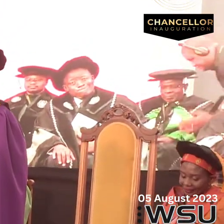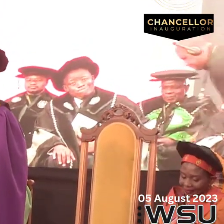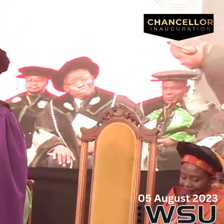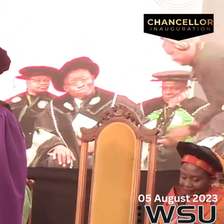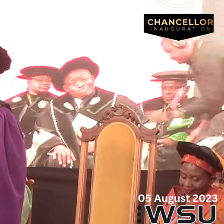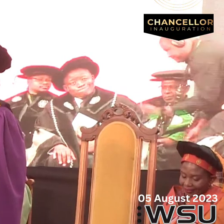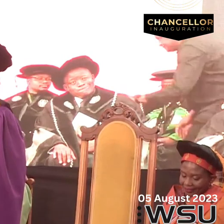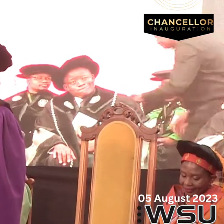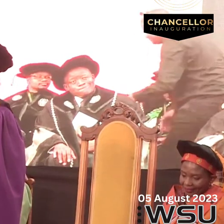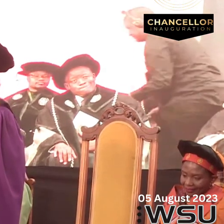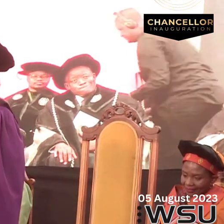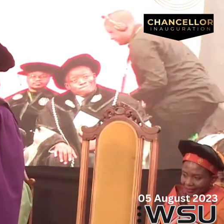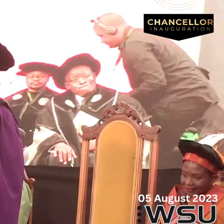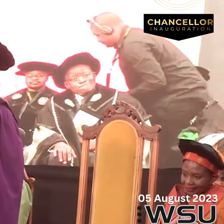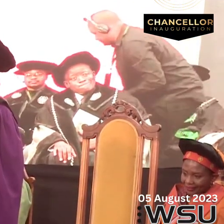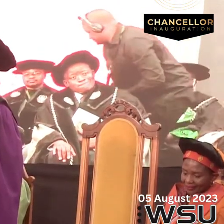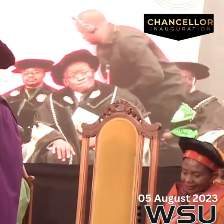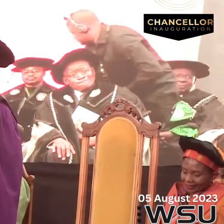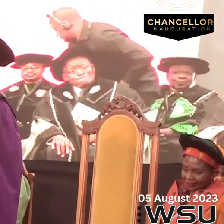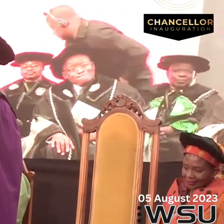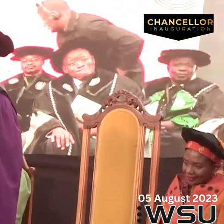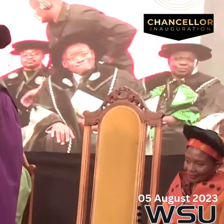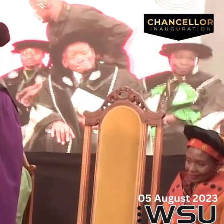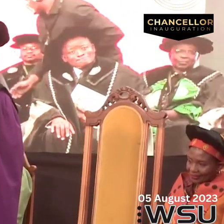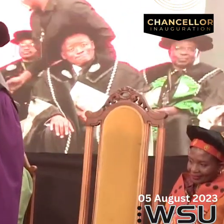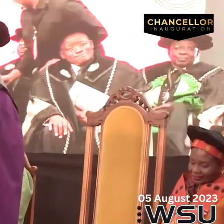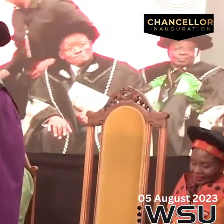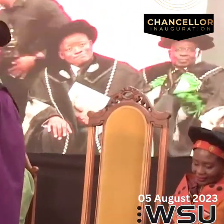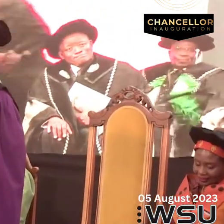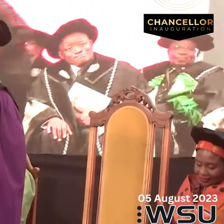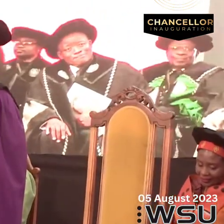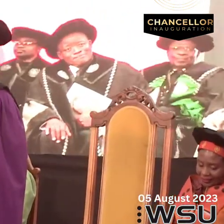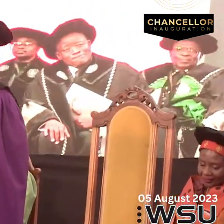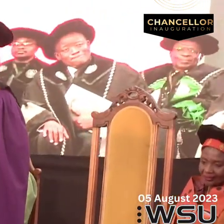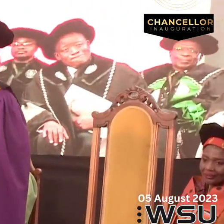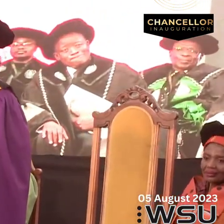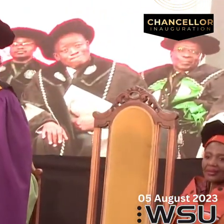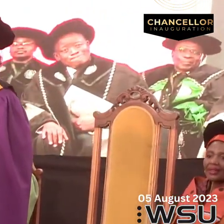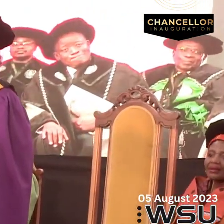I was 34 when I divorced with 3 young kids